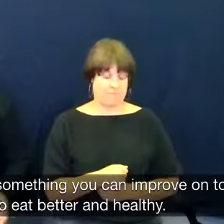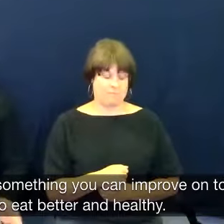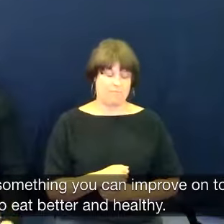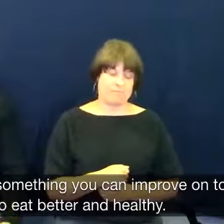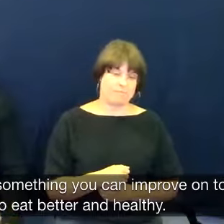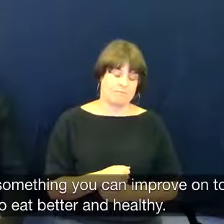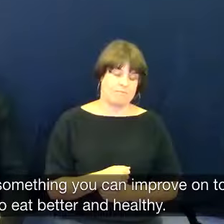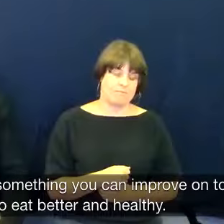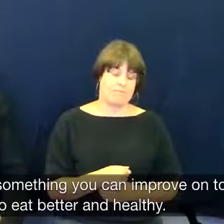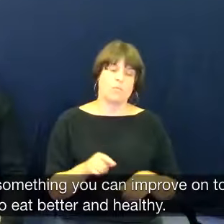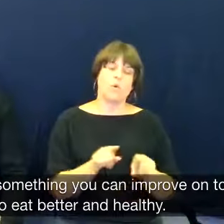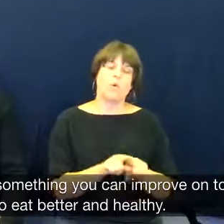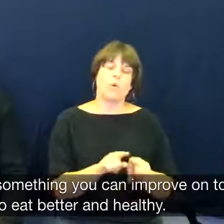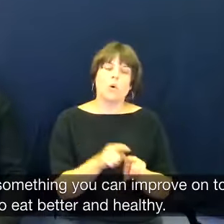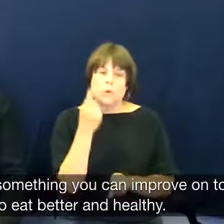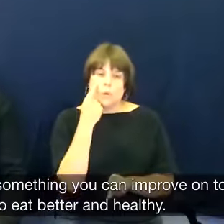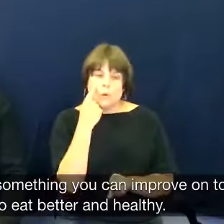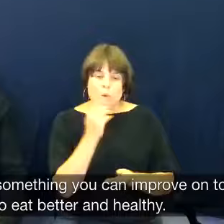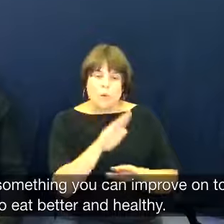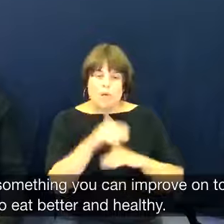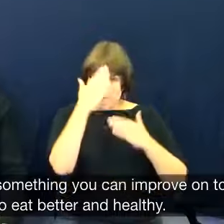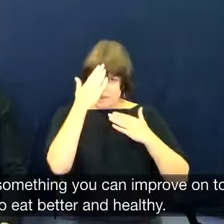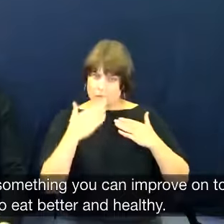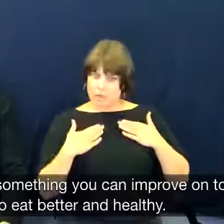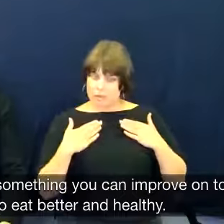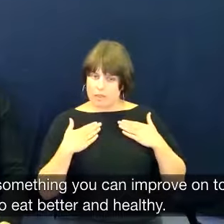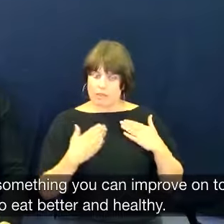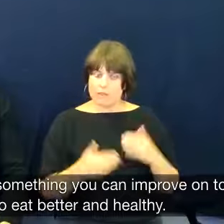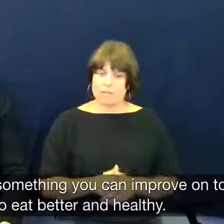So we also look at mental health.